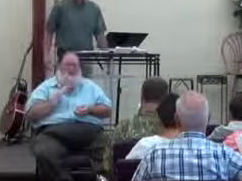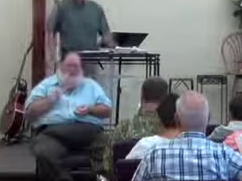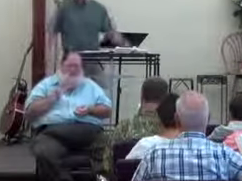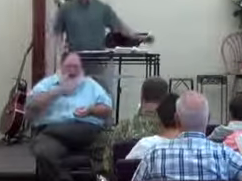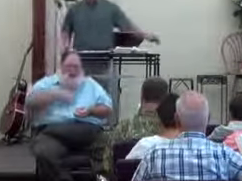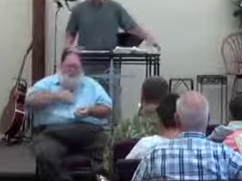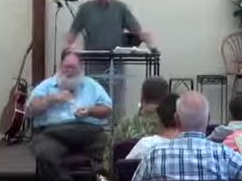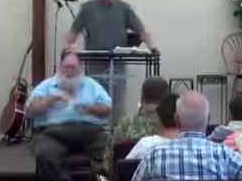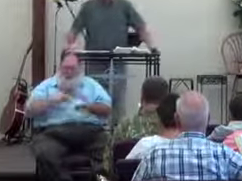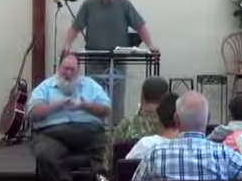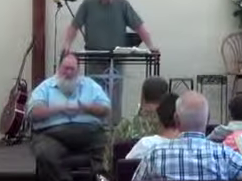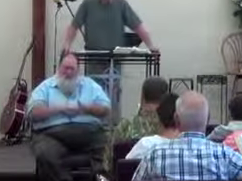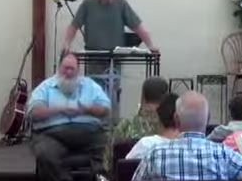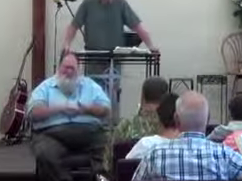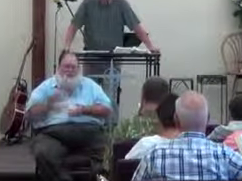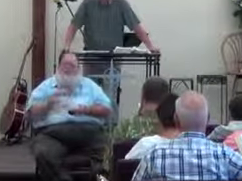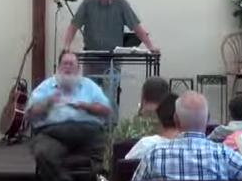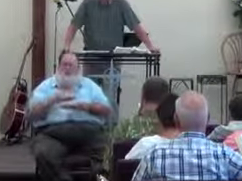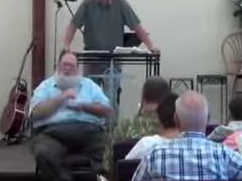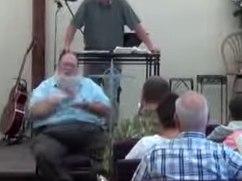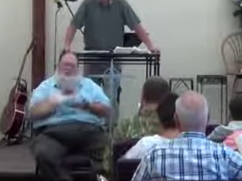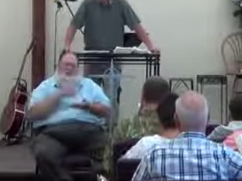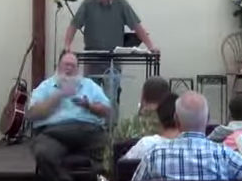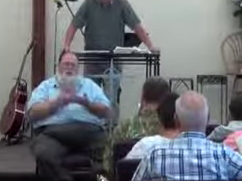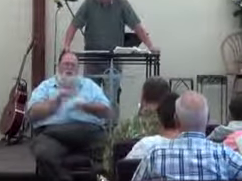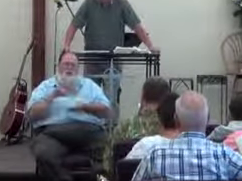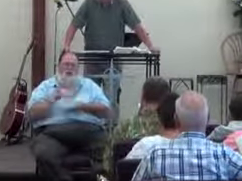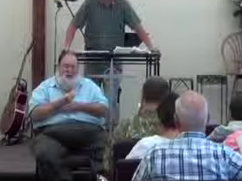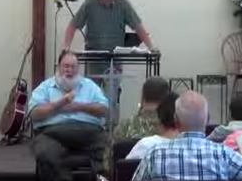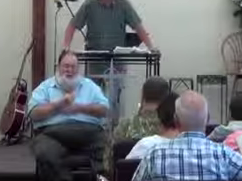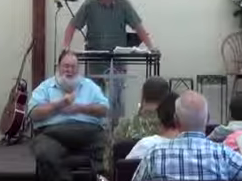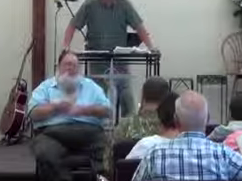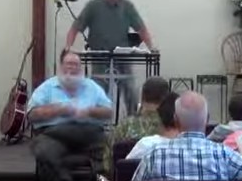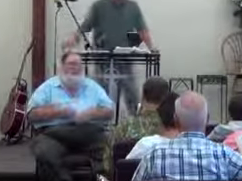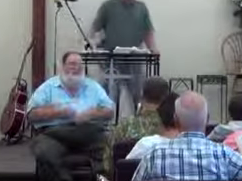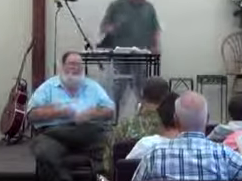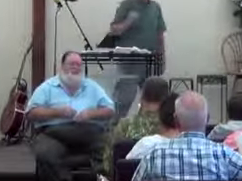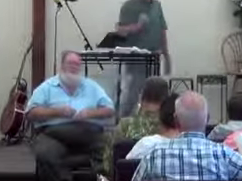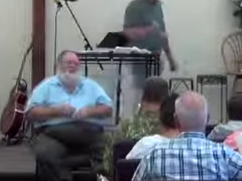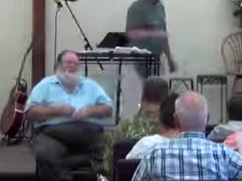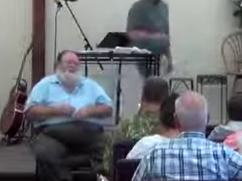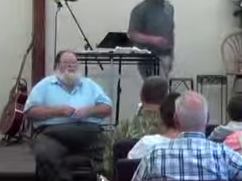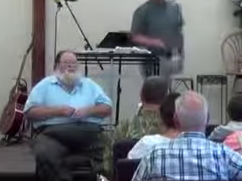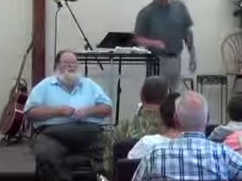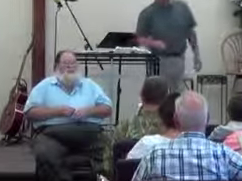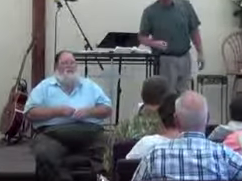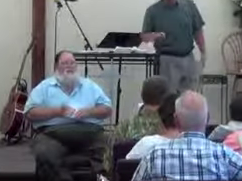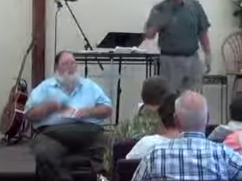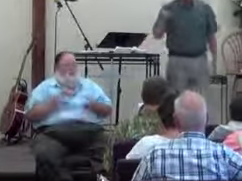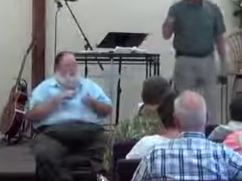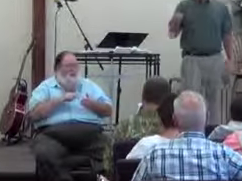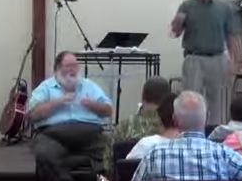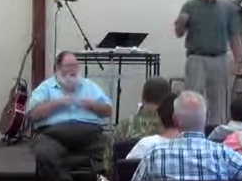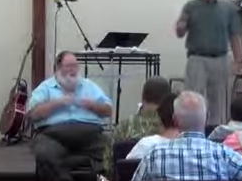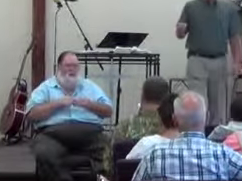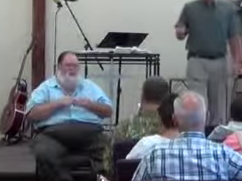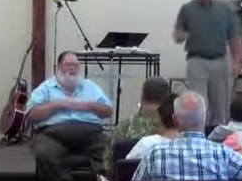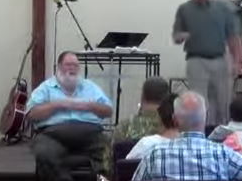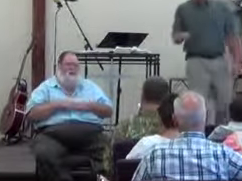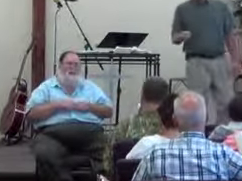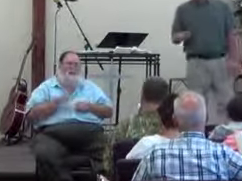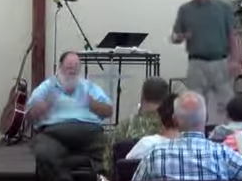that good job because we work so hard, but it's all God. So we're going to read this, and hopefully if you get anything out of this, you come